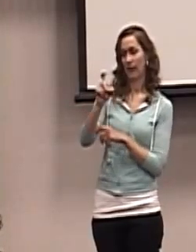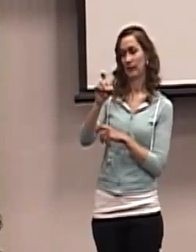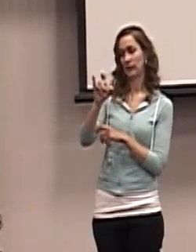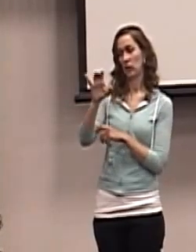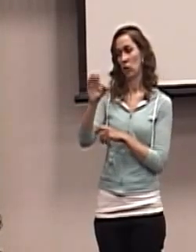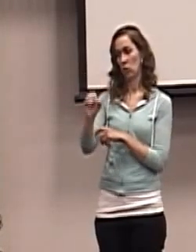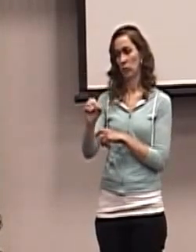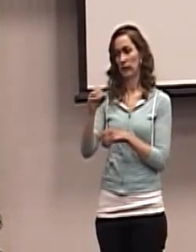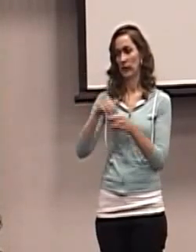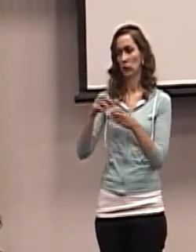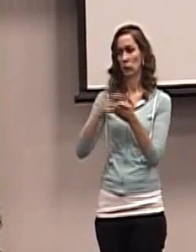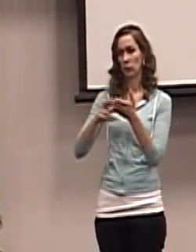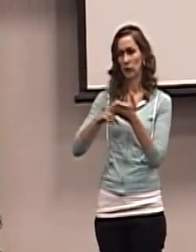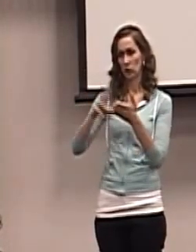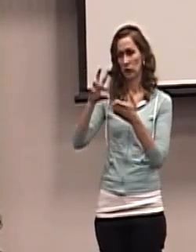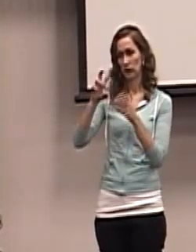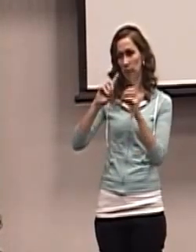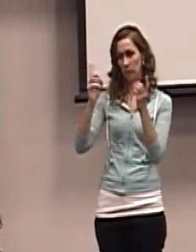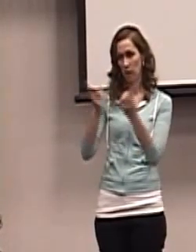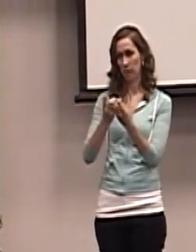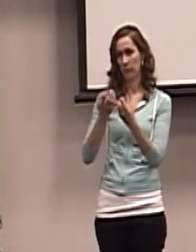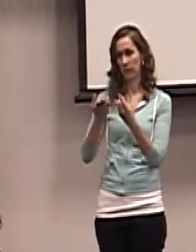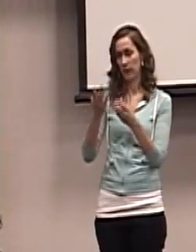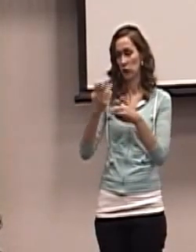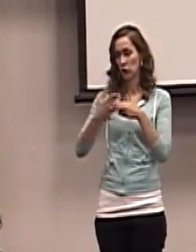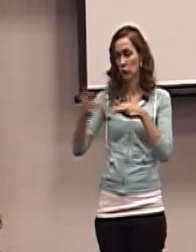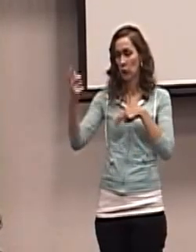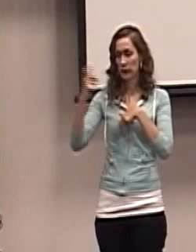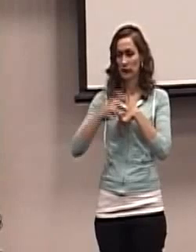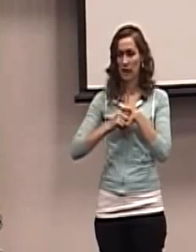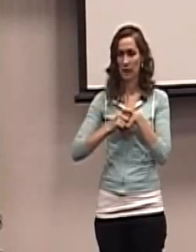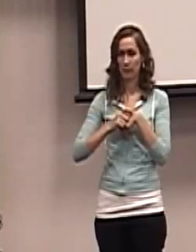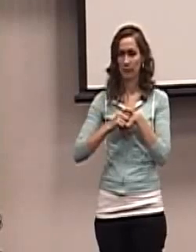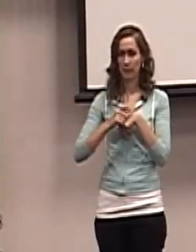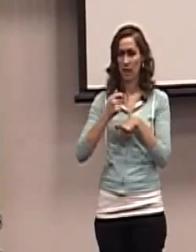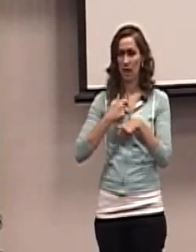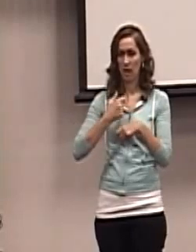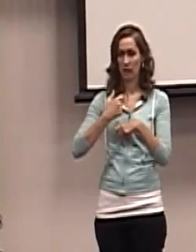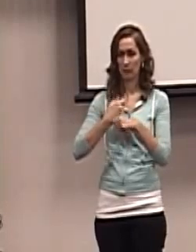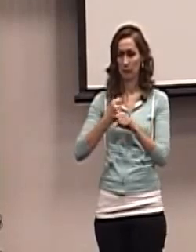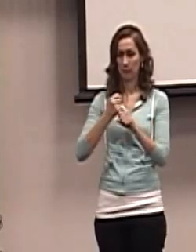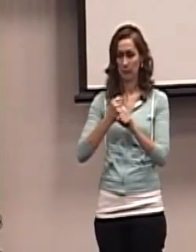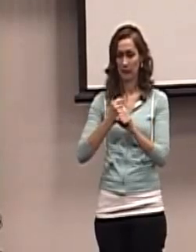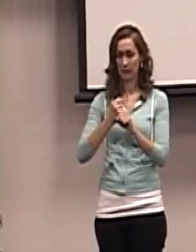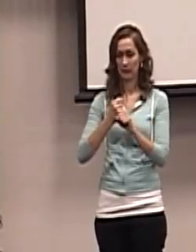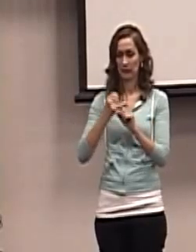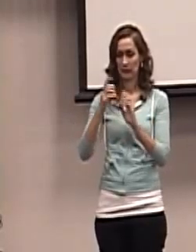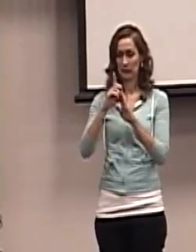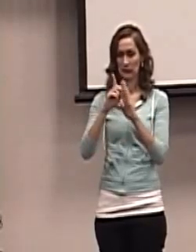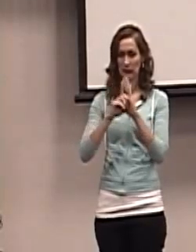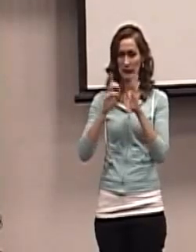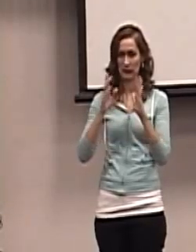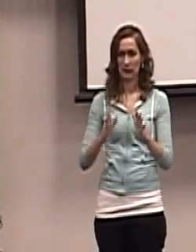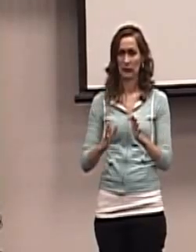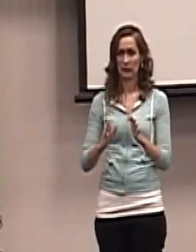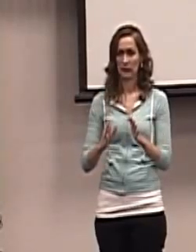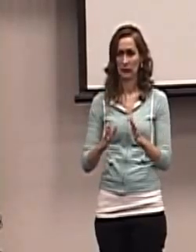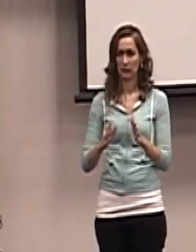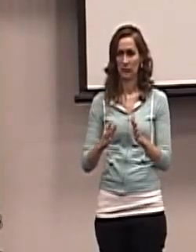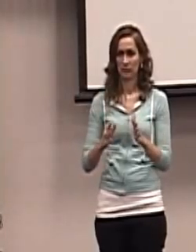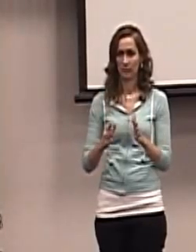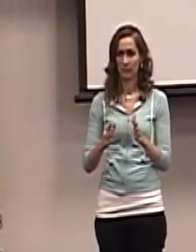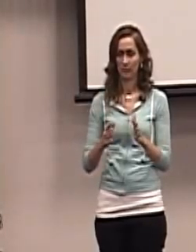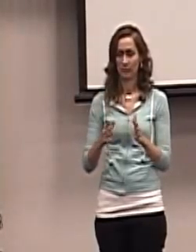department. And after we were there for a short period of time, I was made a deacon at the congregation, which was rather